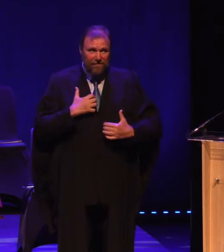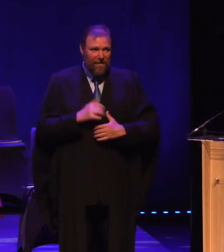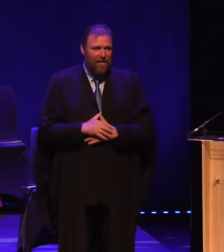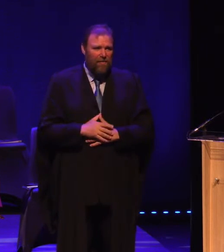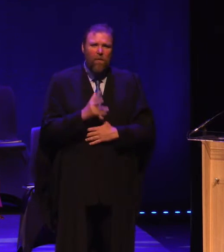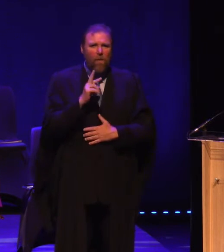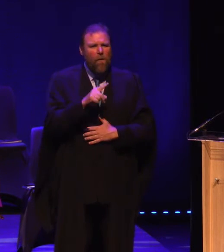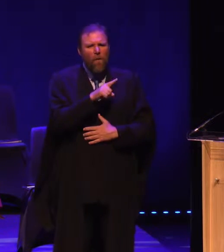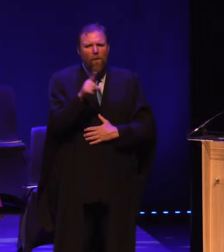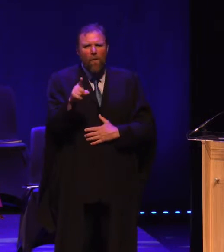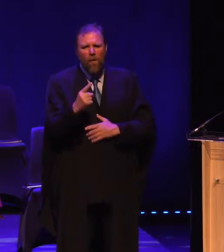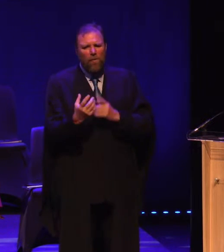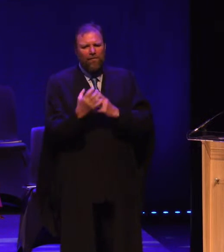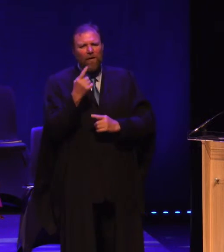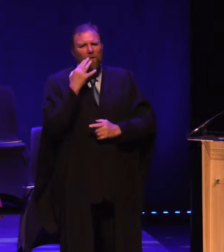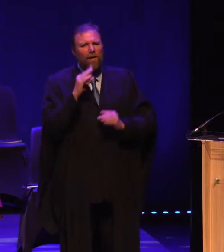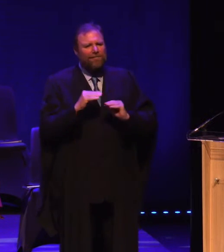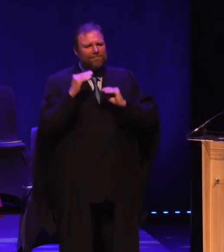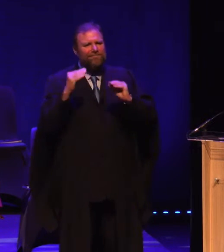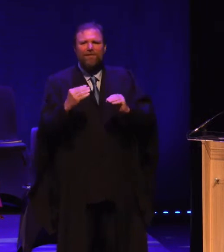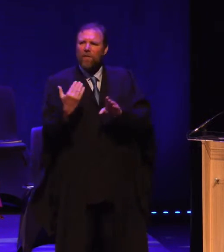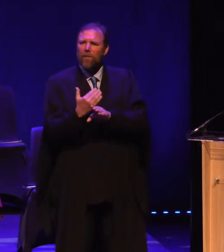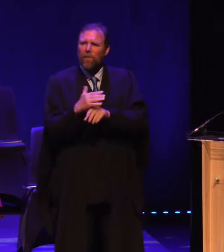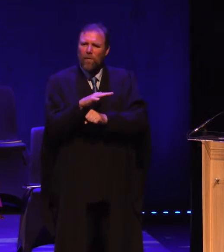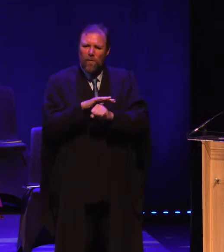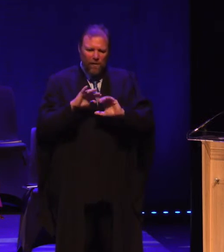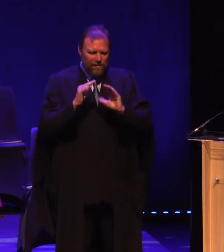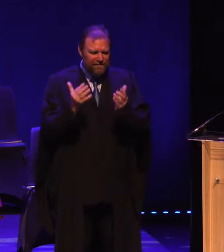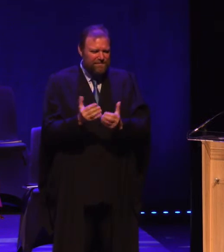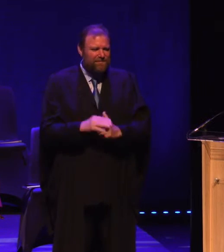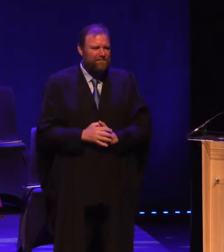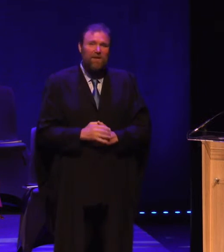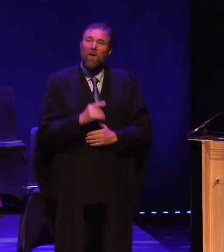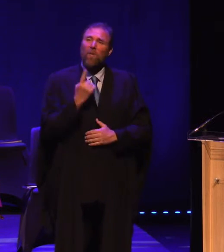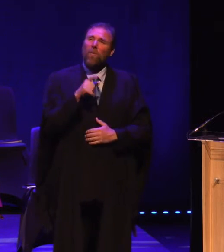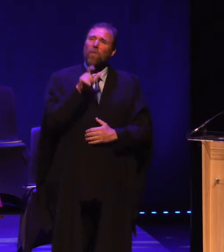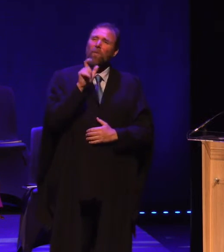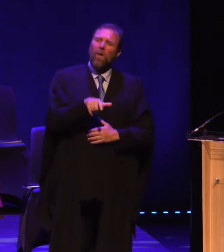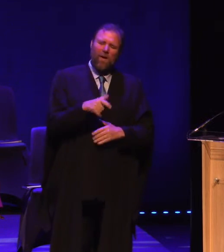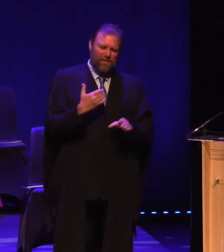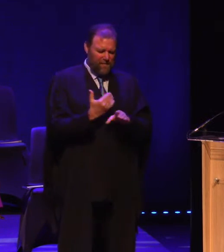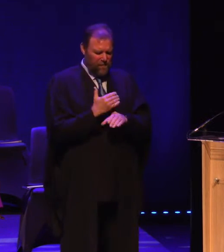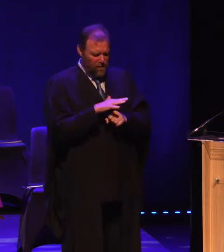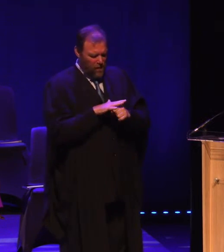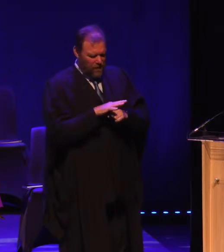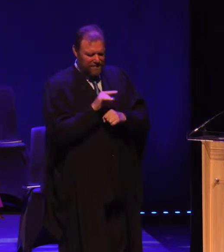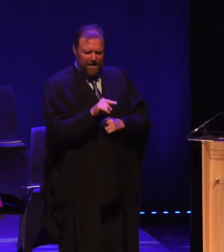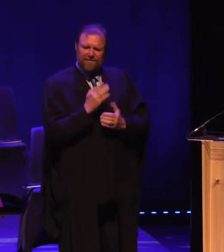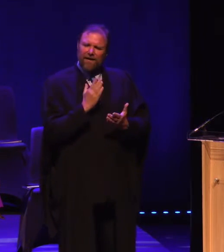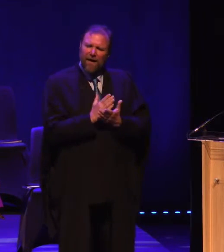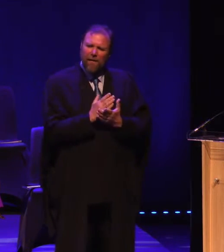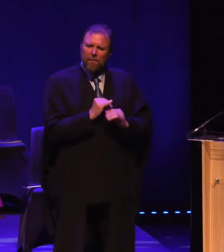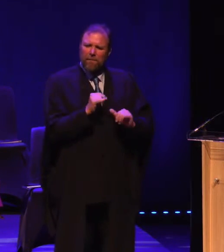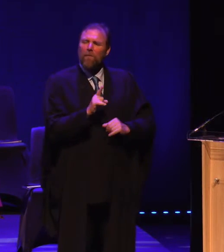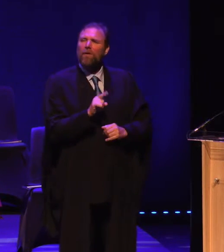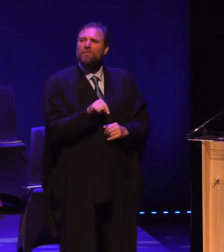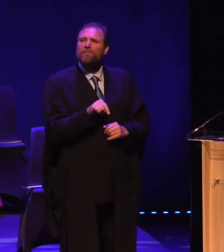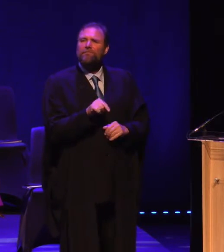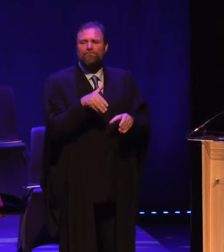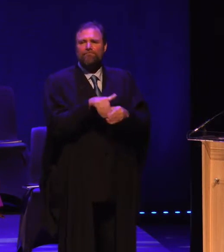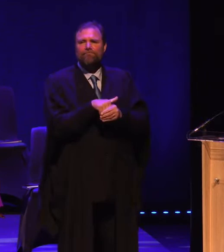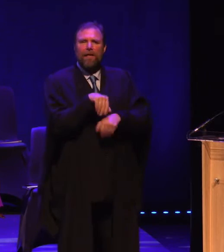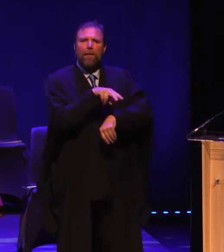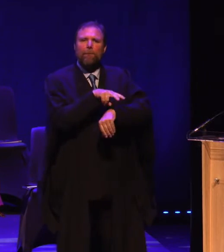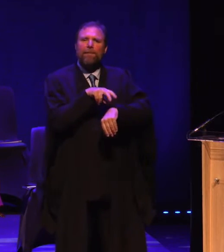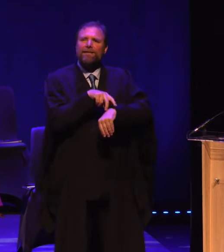you'll find that out when you move into the working world. One particular working context that is particularly acute is within the police force